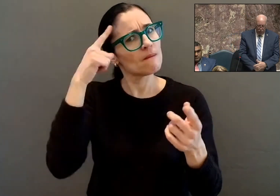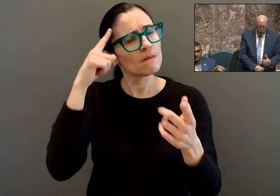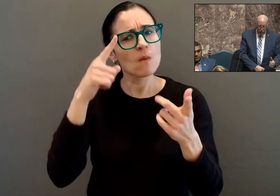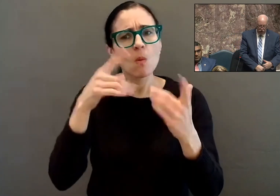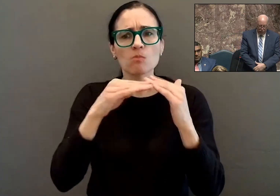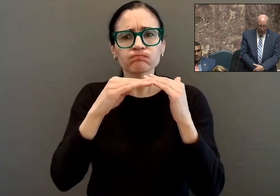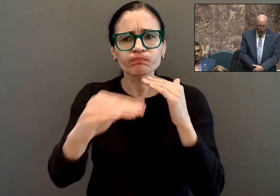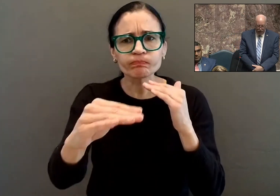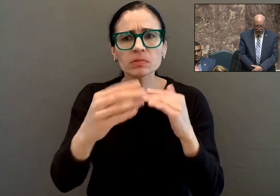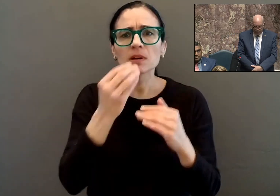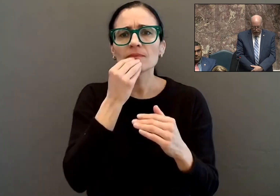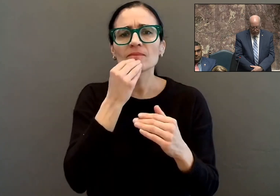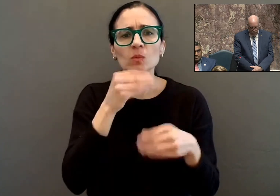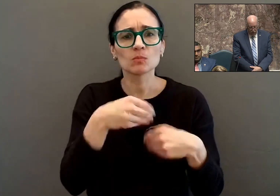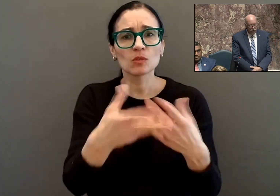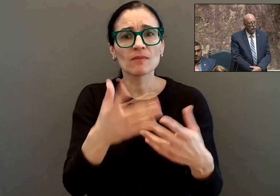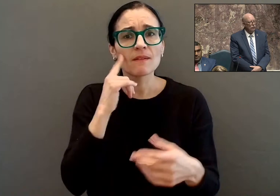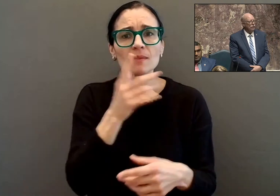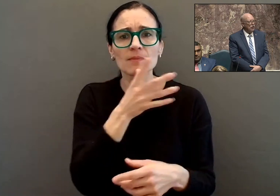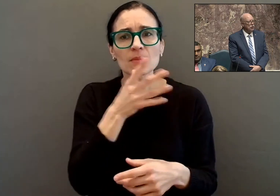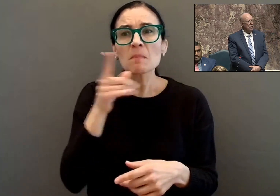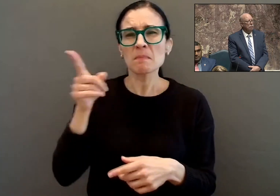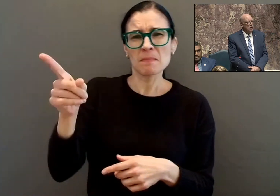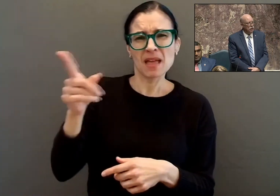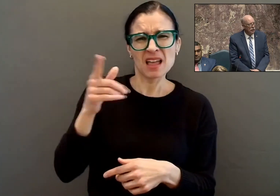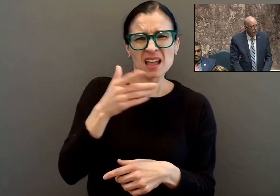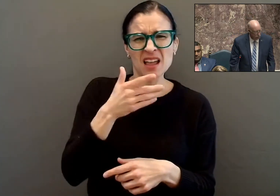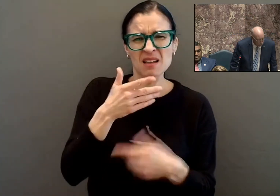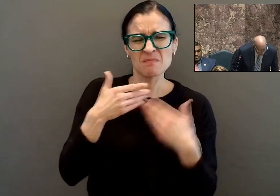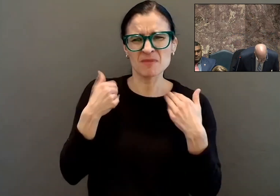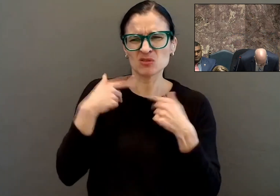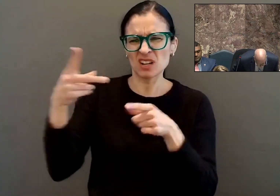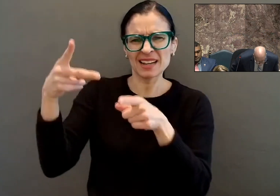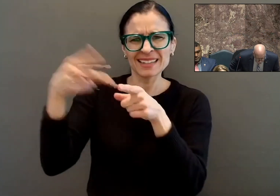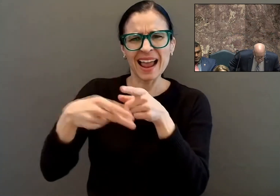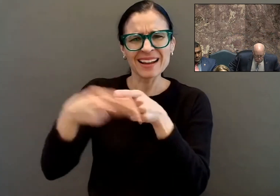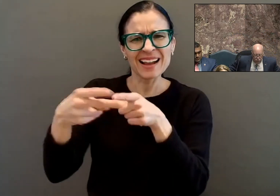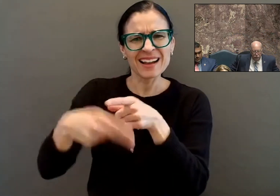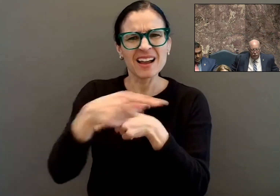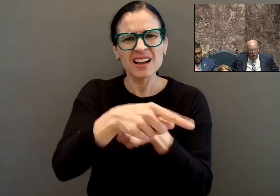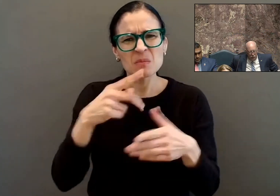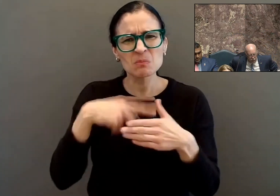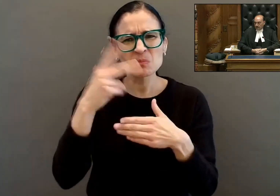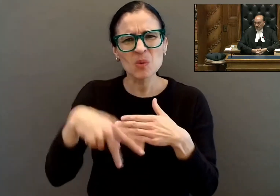or are billions being added in debt to their budget?